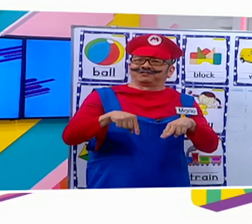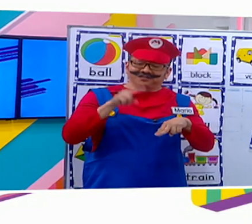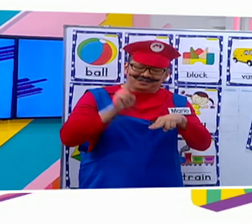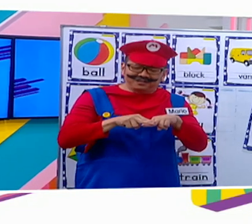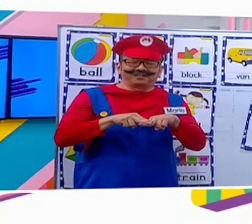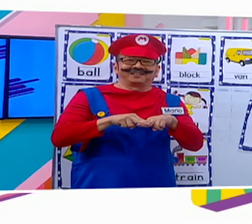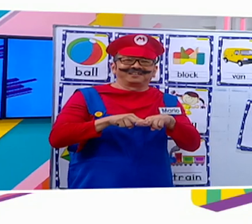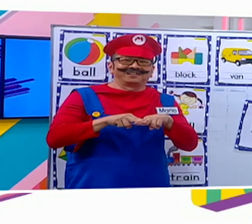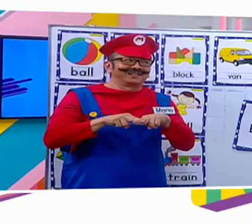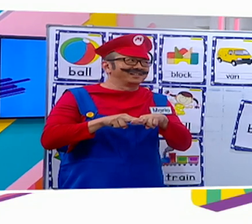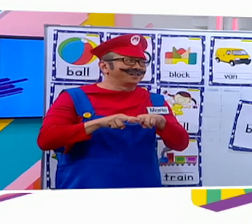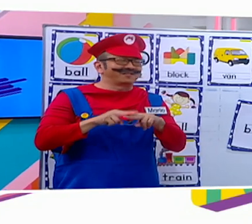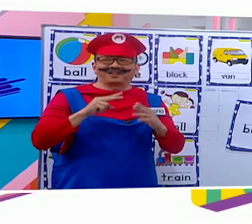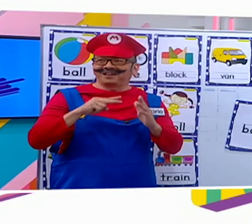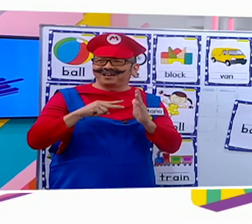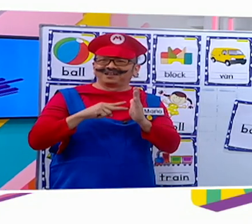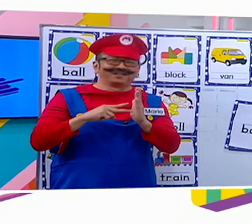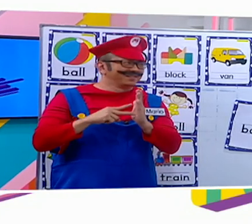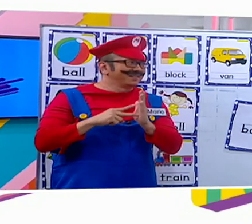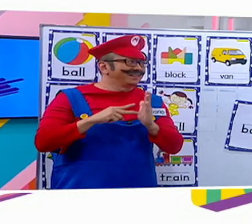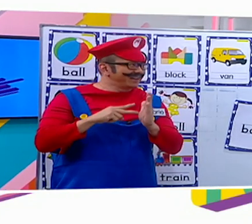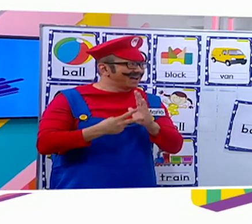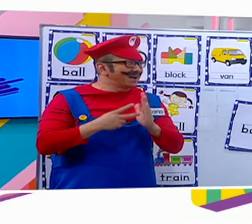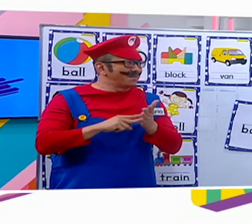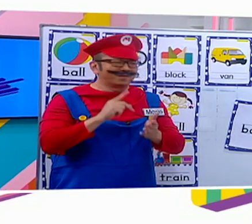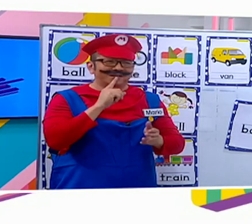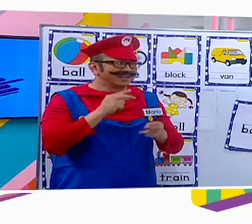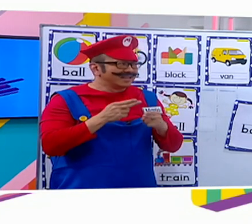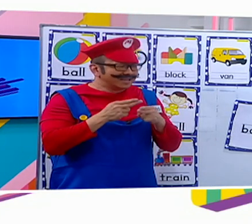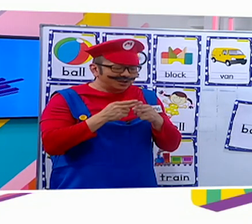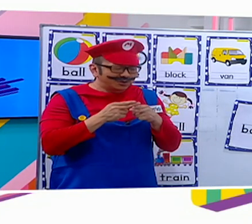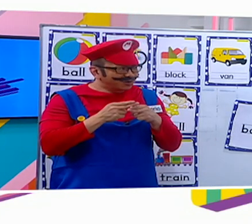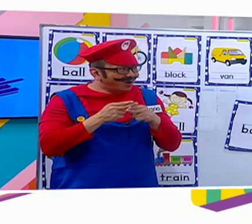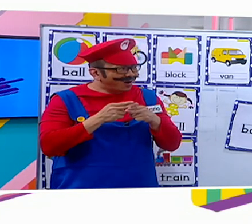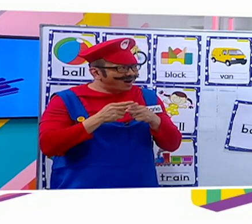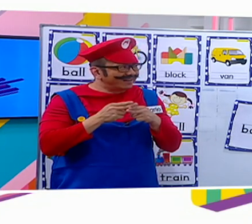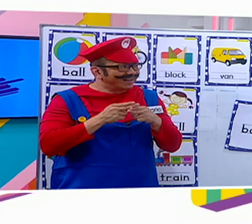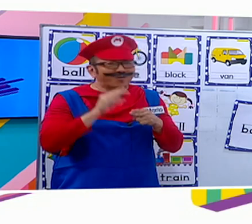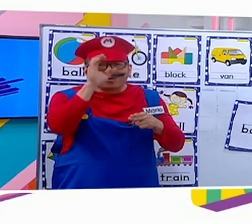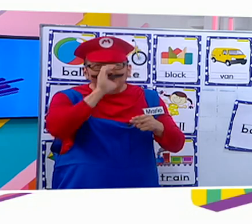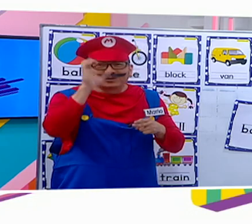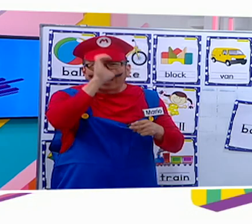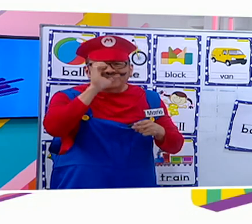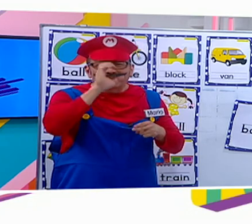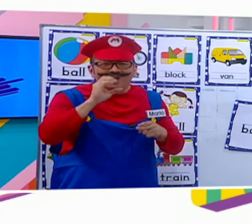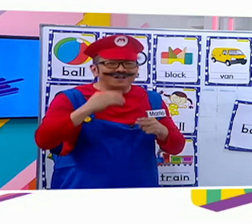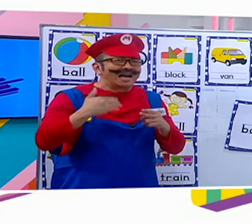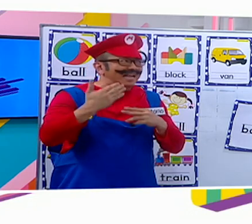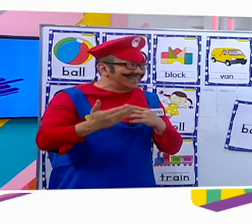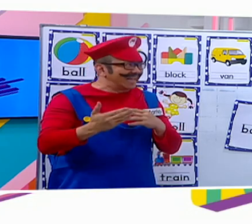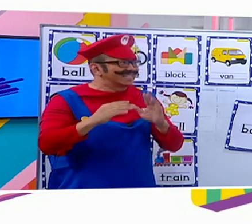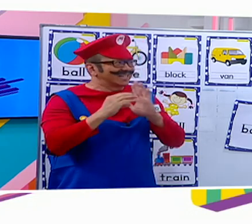here. This is sit. Okay. This is train. Yeah. And then this is short. Short. Then we're going to